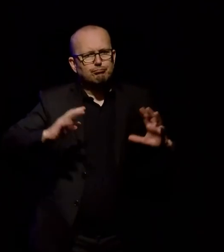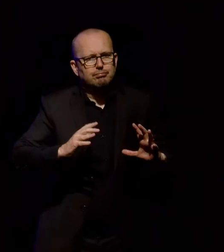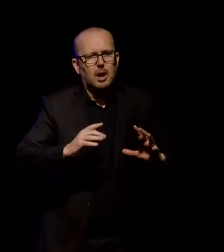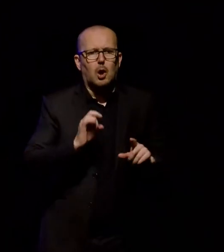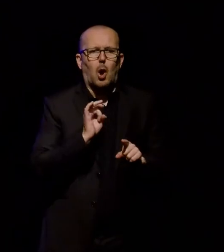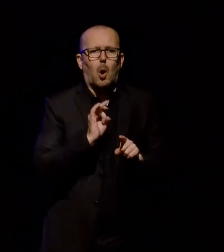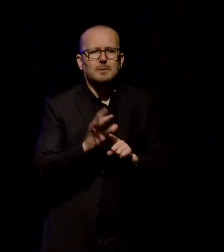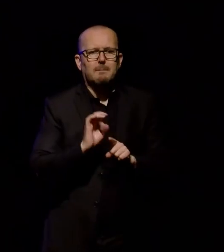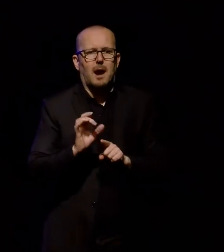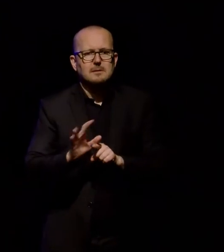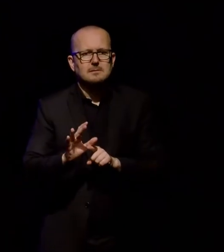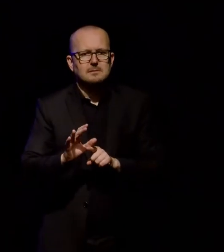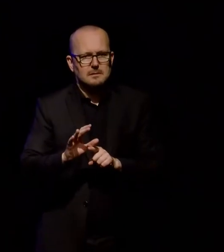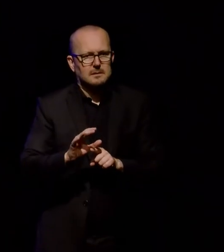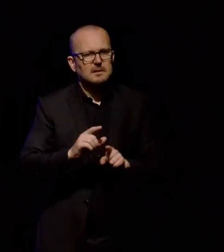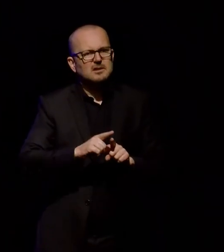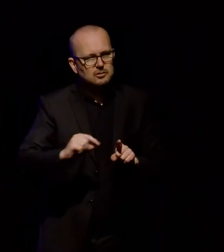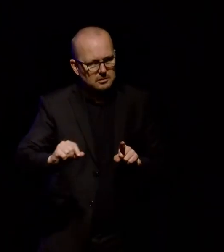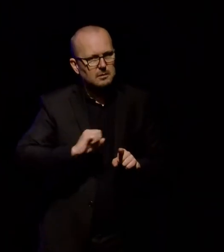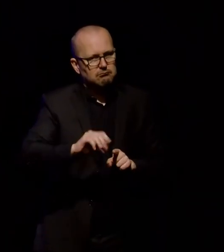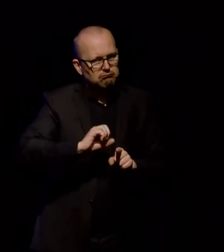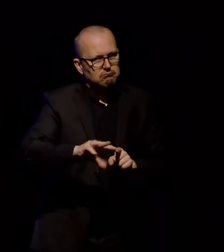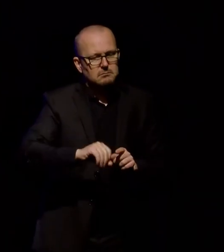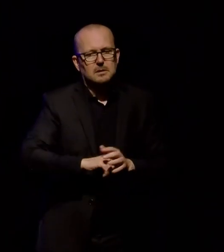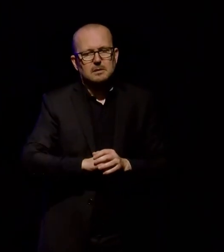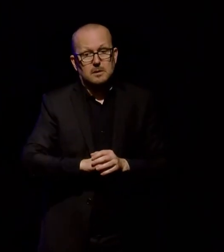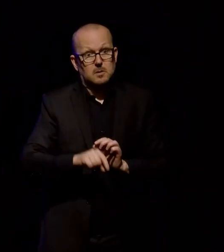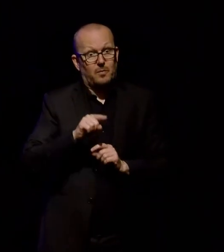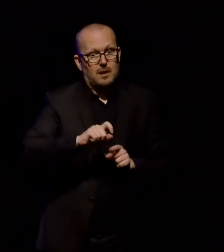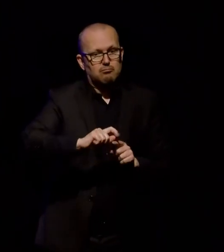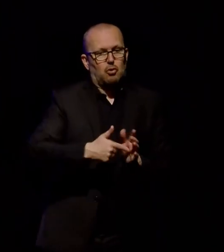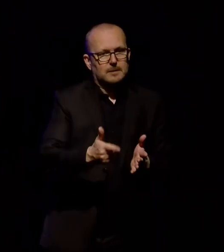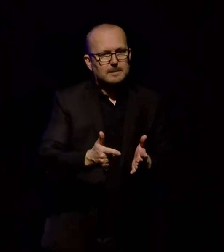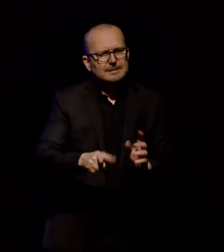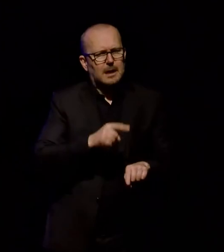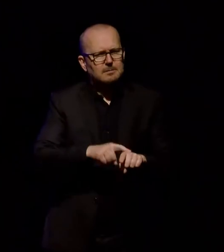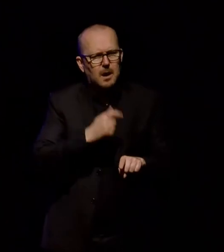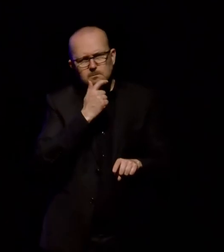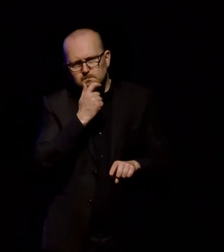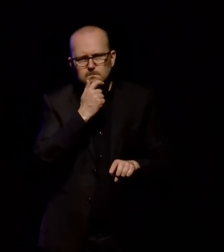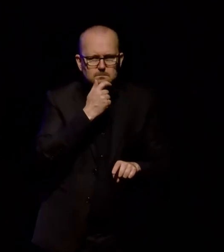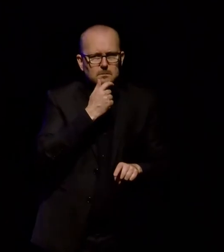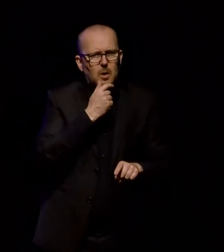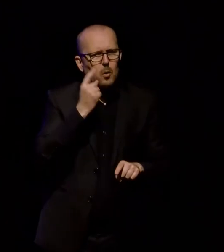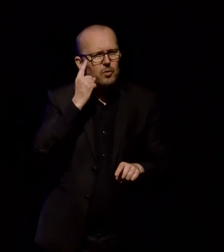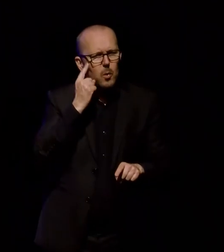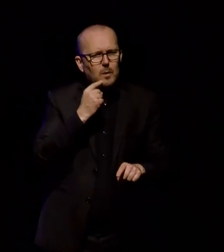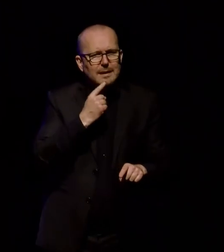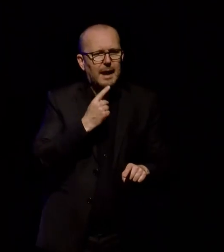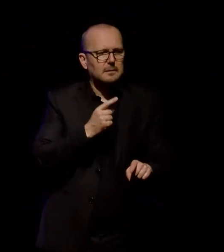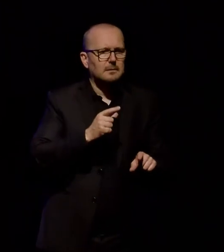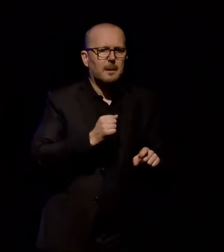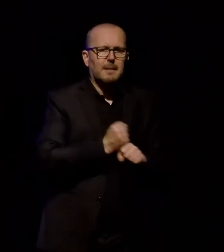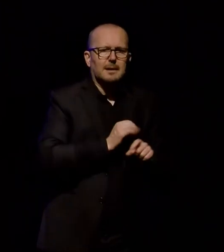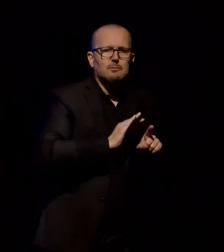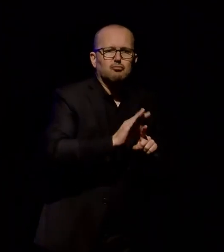infrastructure. So this cost savings-driven project provided the opportunity for the library to introduce improvements to our digital storage